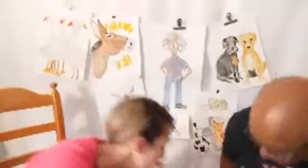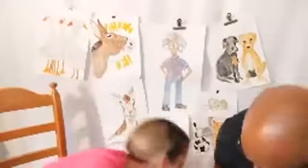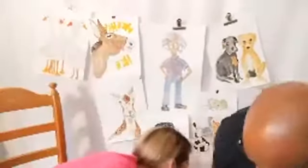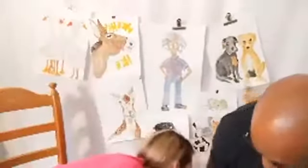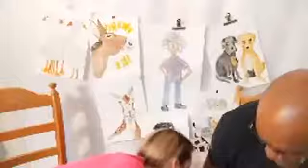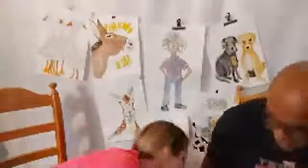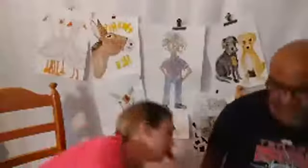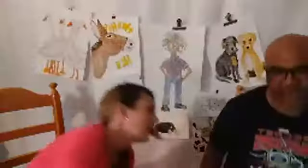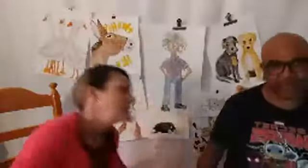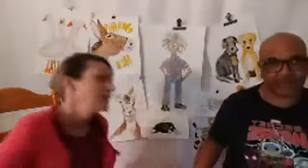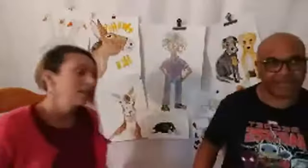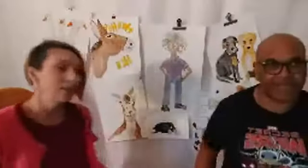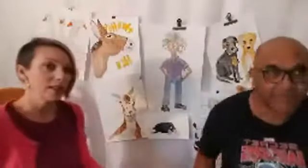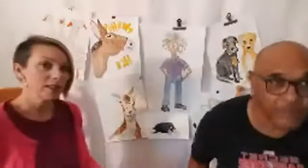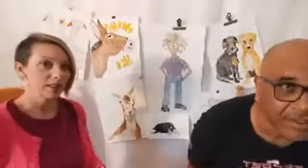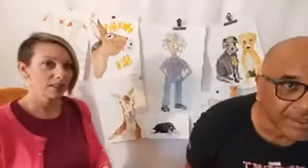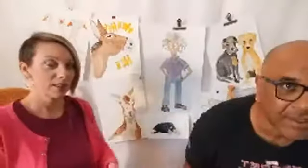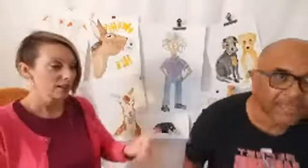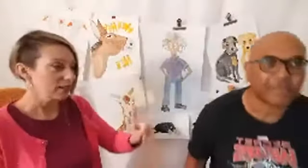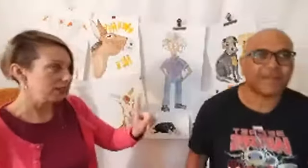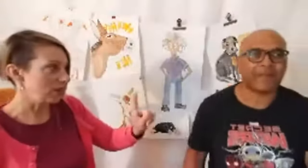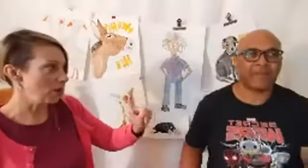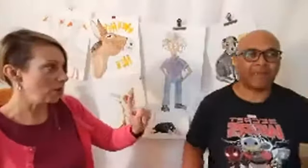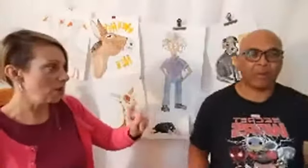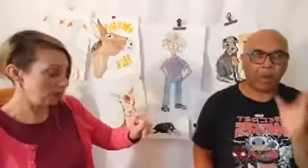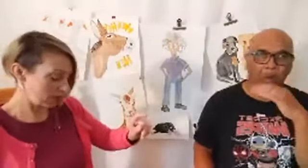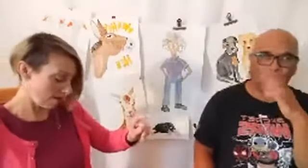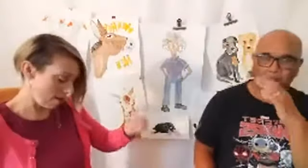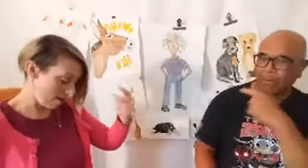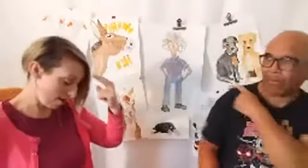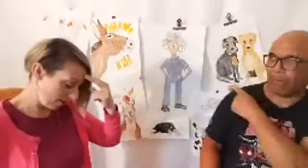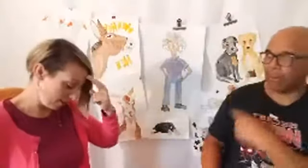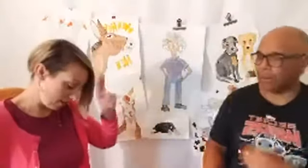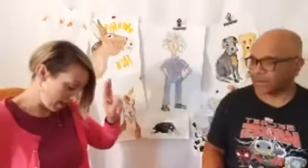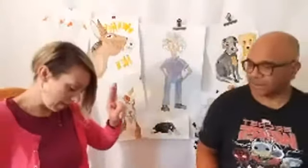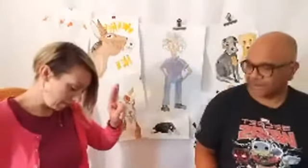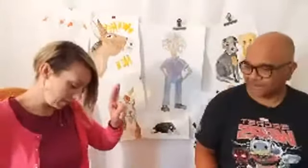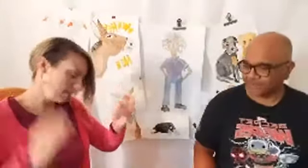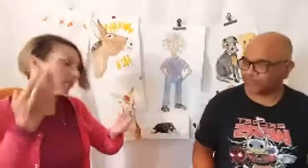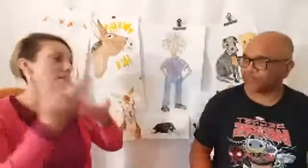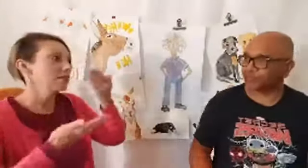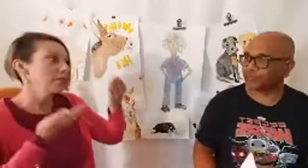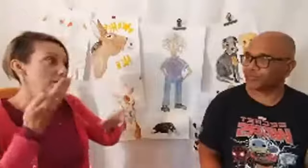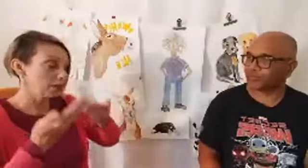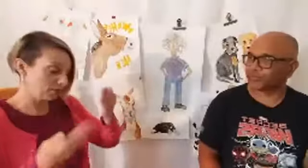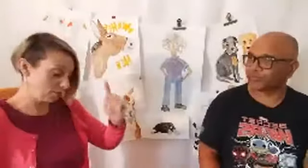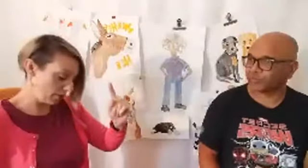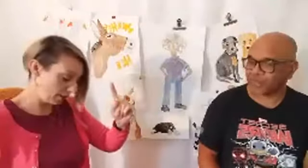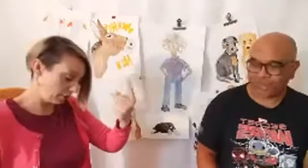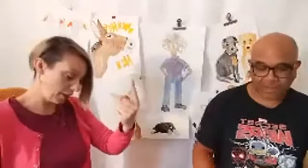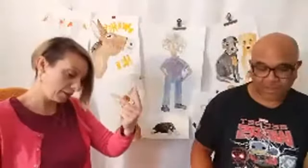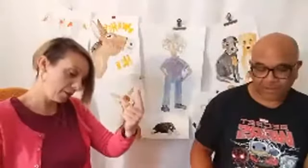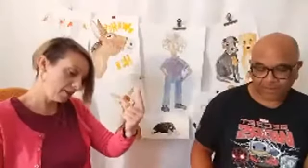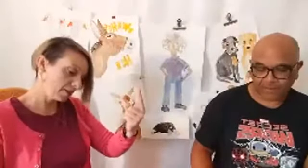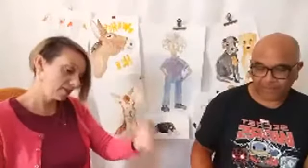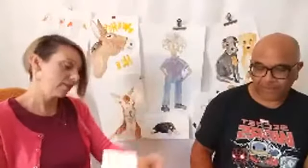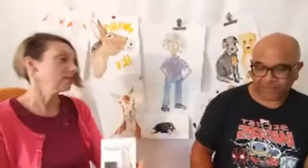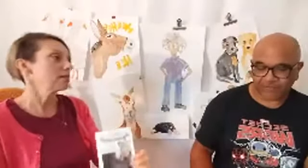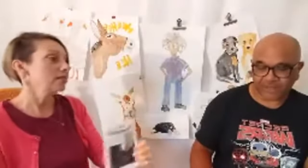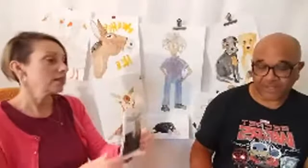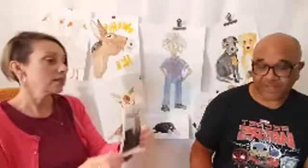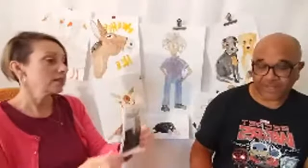come in a bit, get in front of these animals. They do smell a bit. So what are the names of our stories? First one.